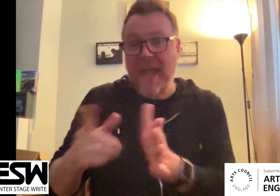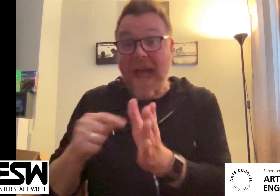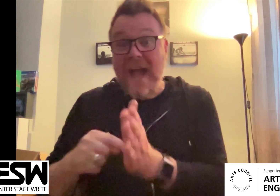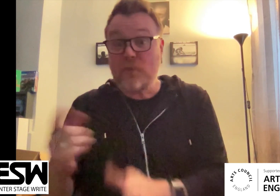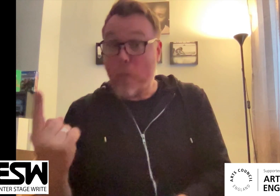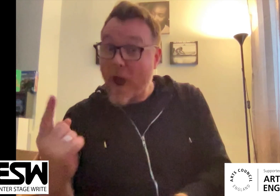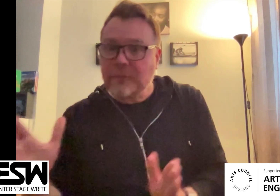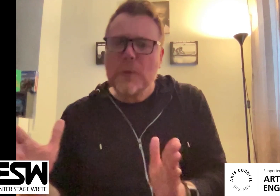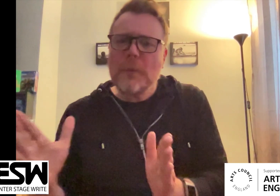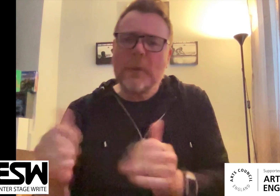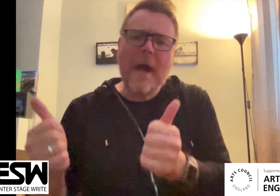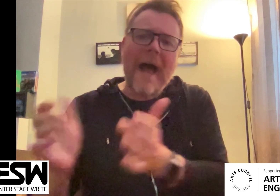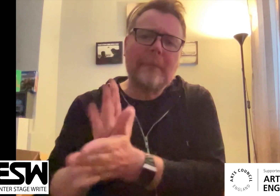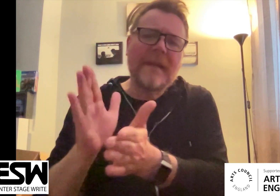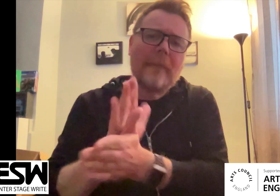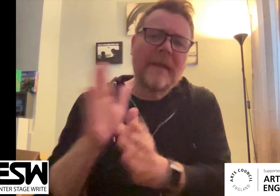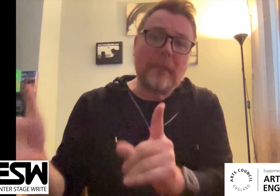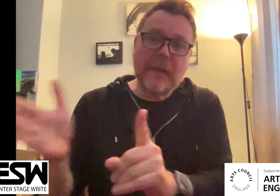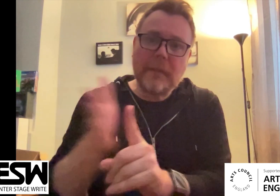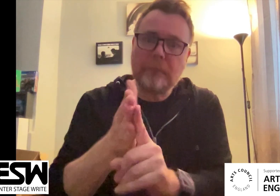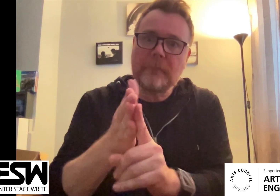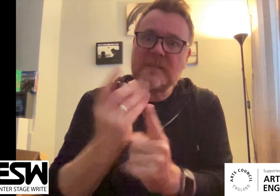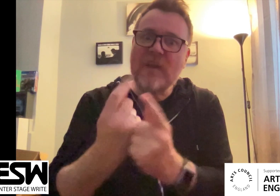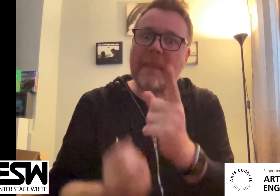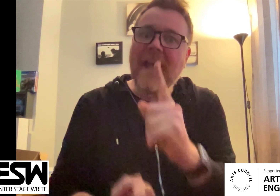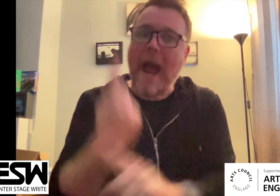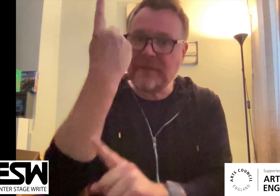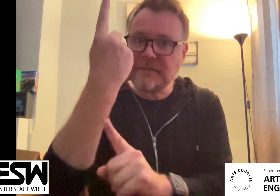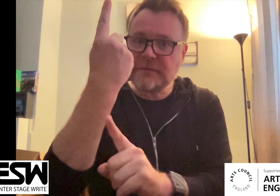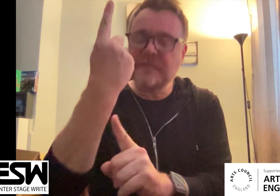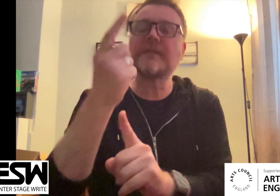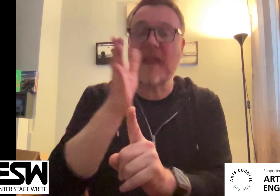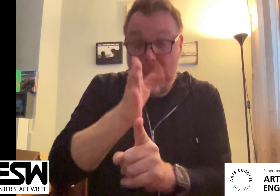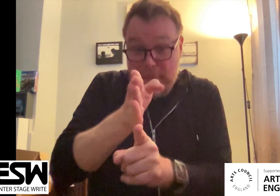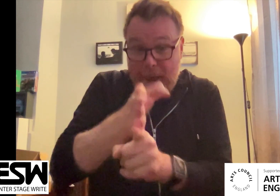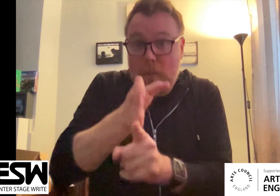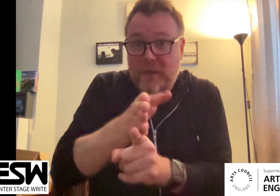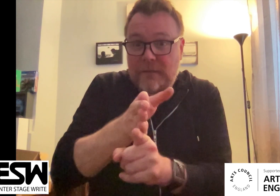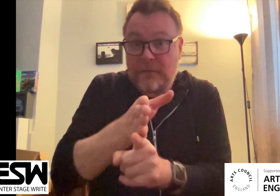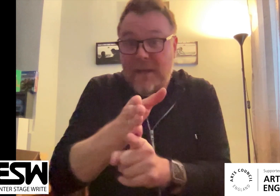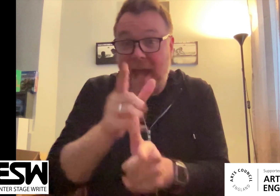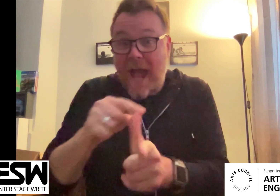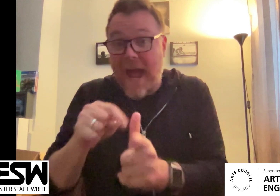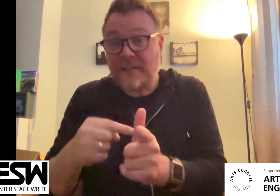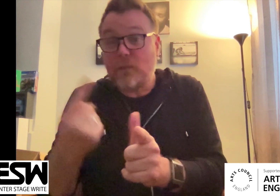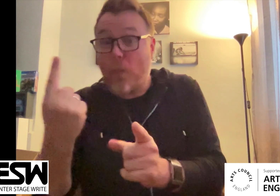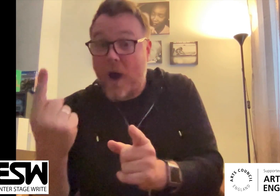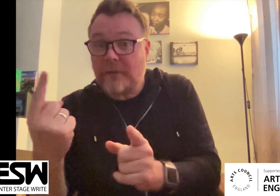change is the difference between Act 1 and Act 2. So you get to that point where his wife is murdered, and that is